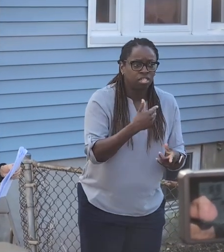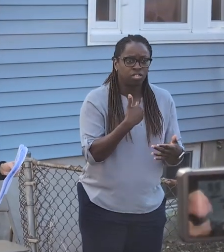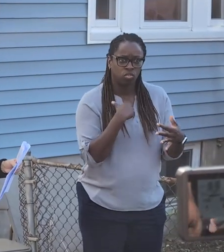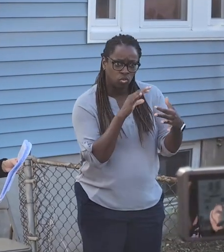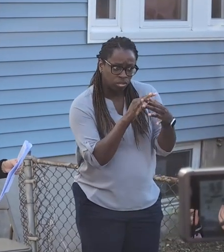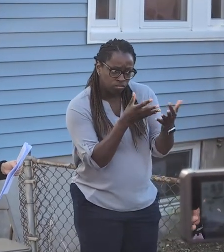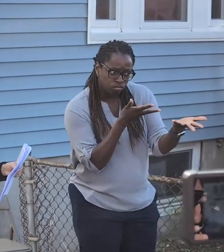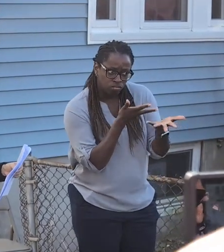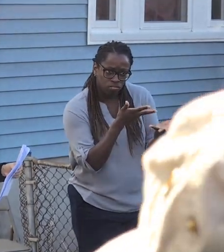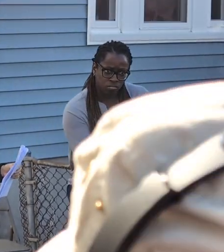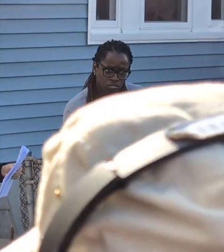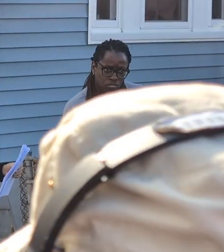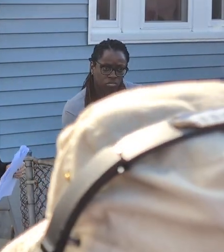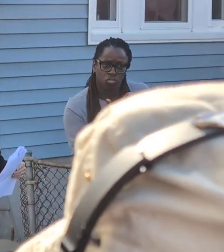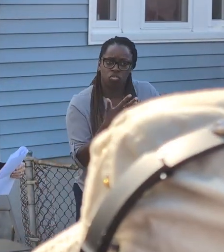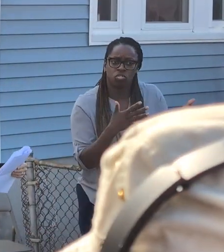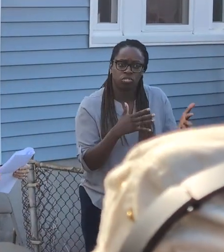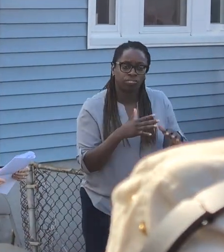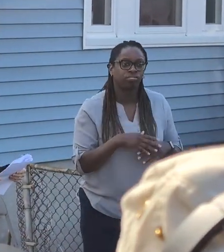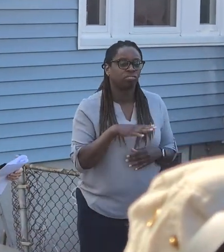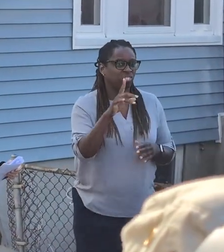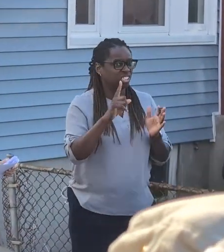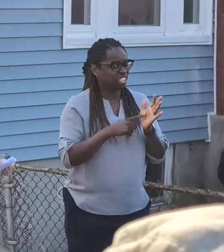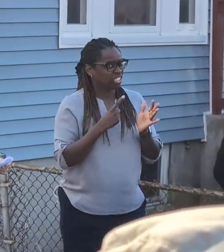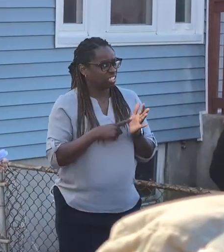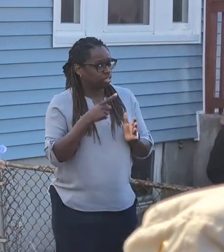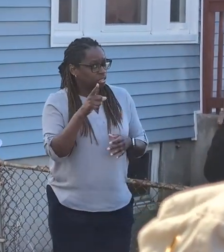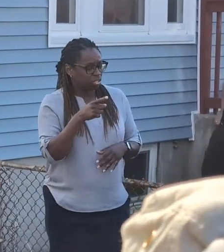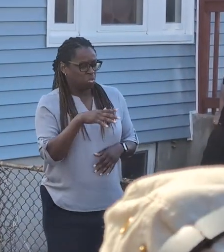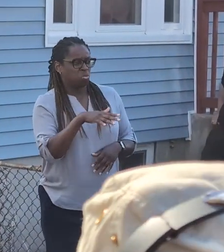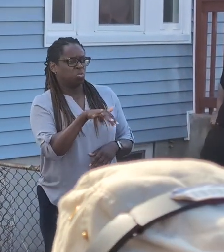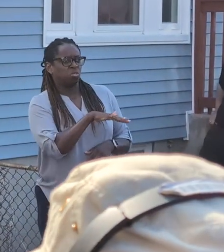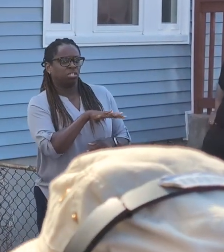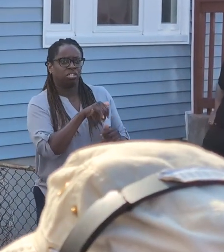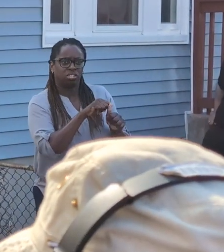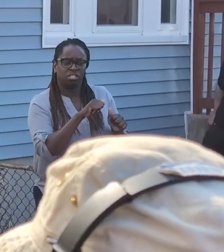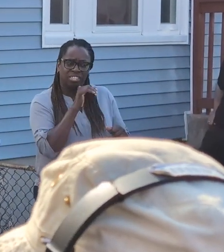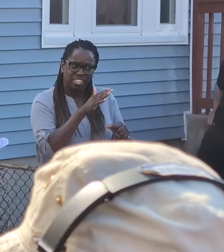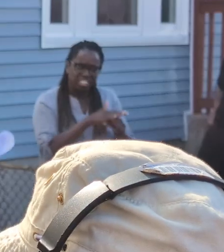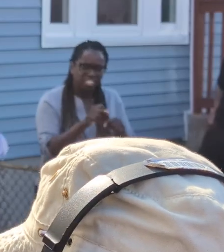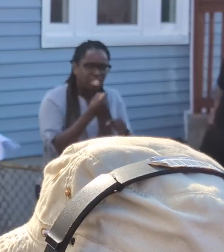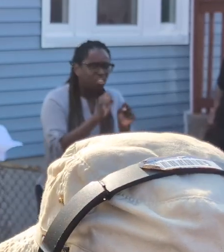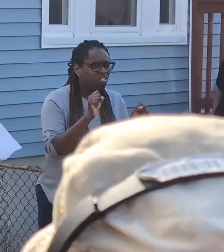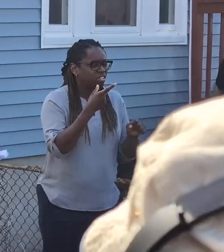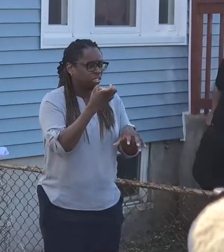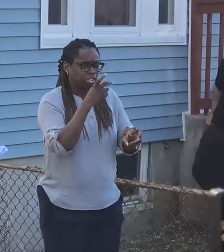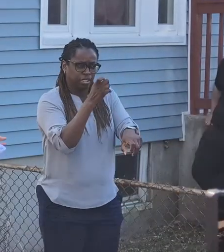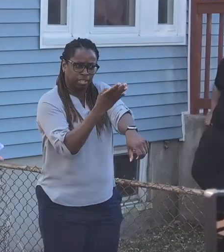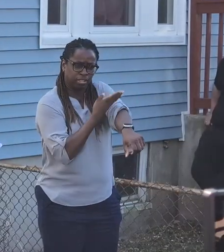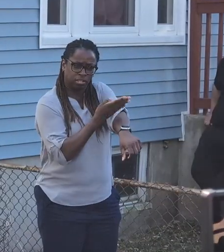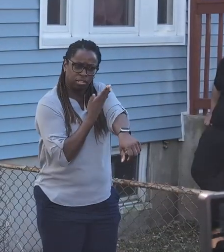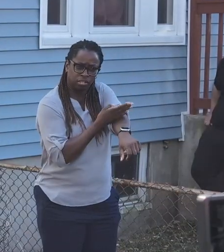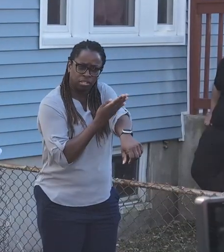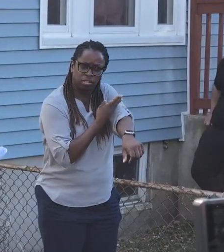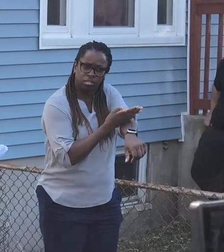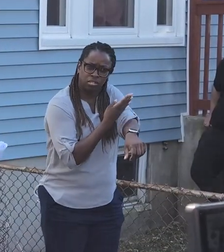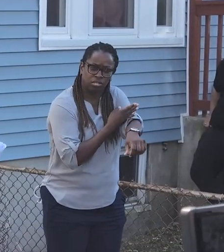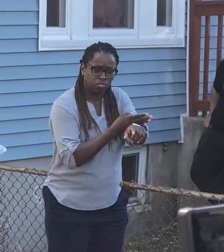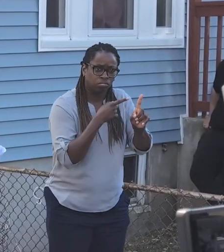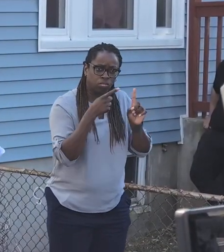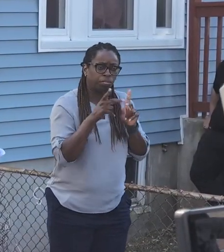buildings that need immediate life safety improvements. So I do want to recognize, some of them have been recognized already, but I'm